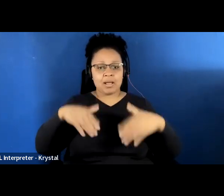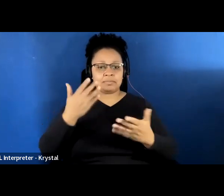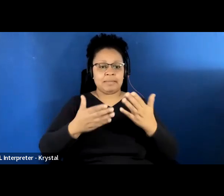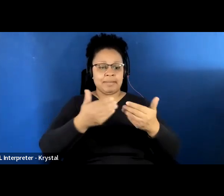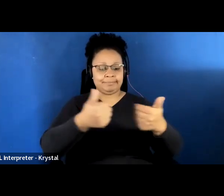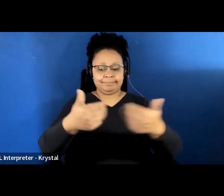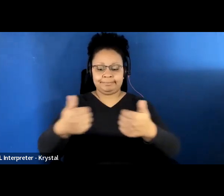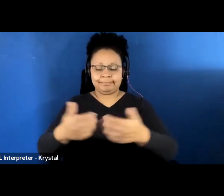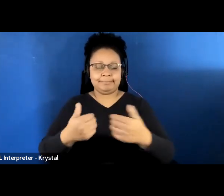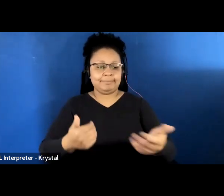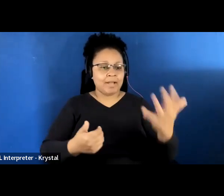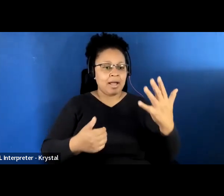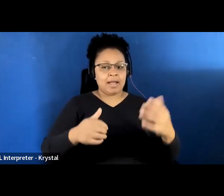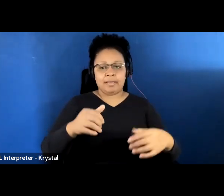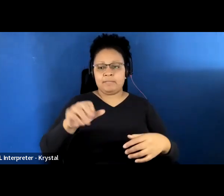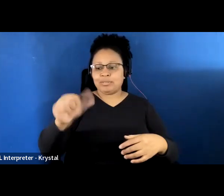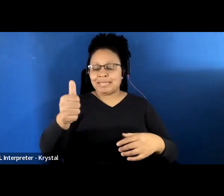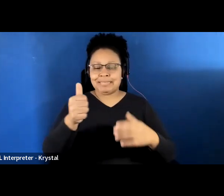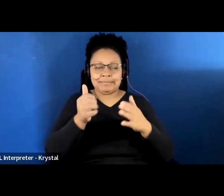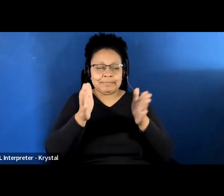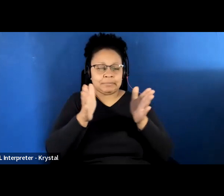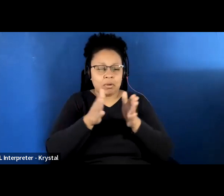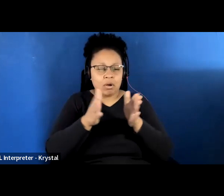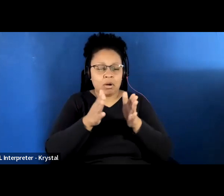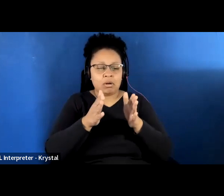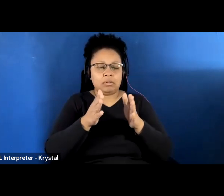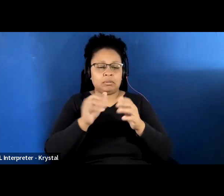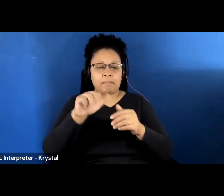different small apartments.